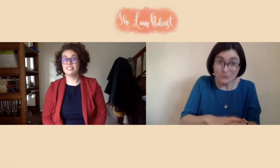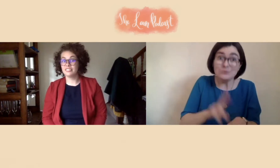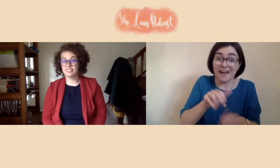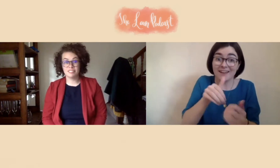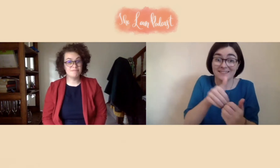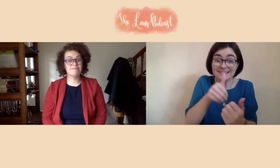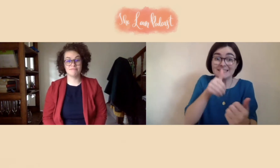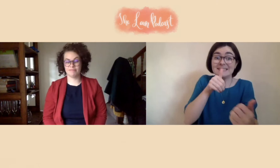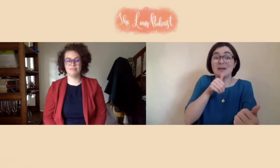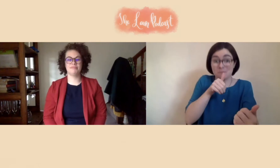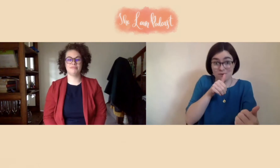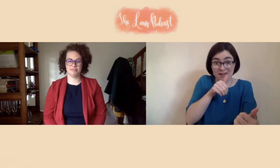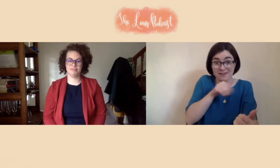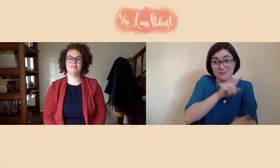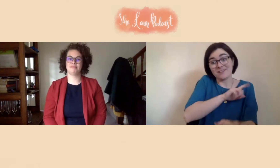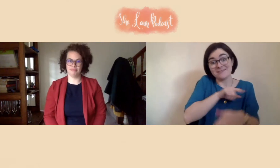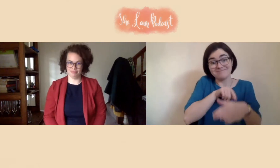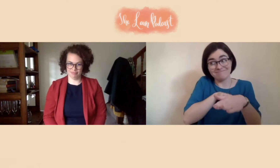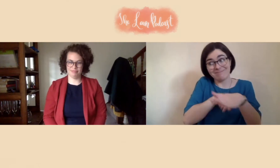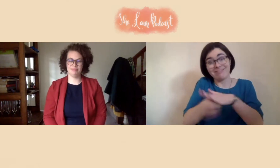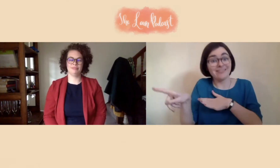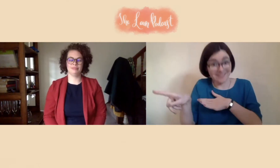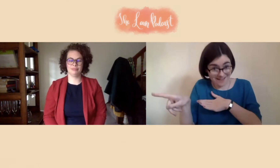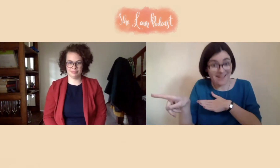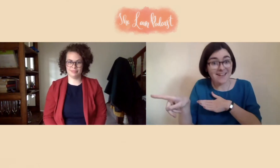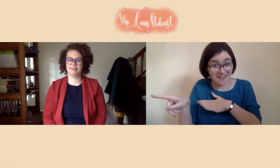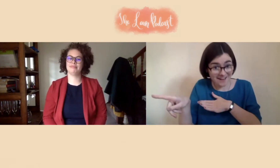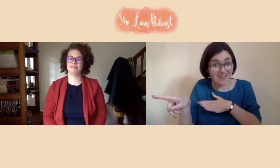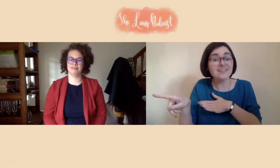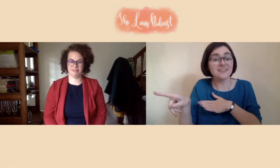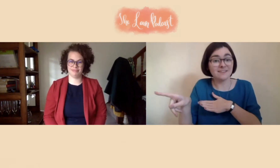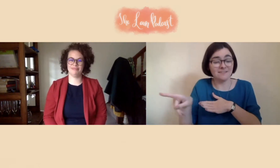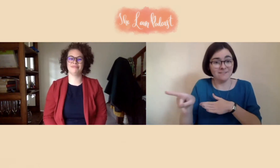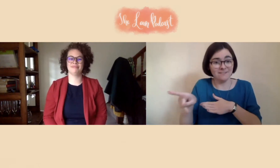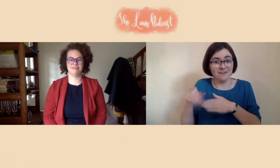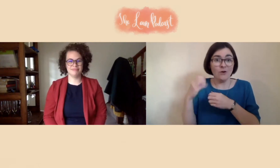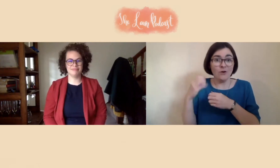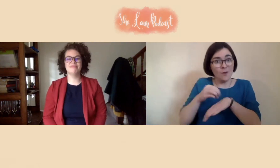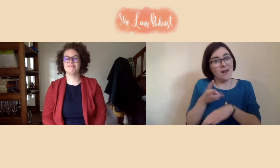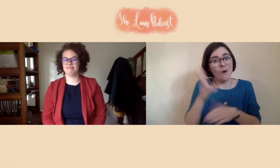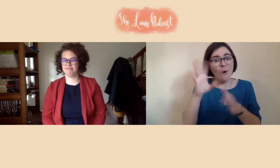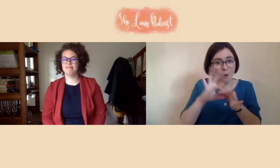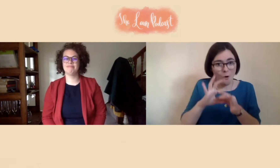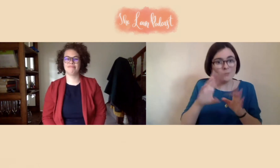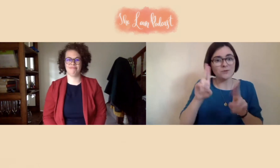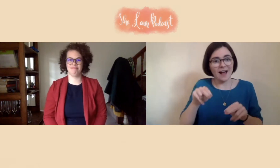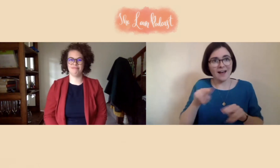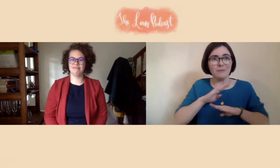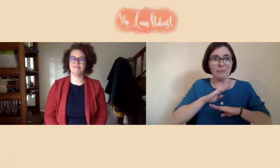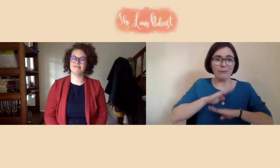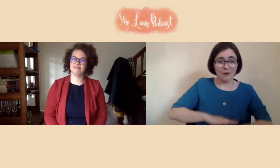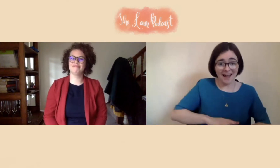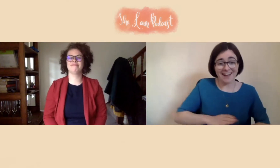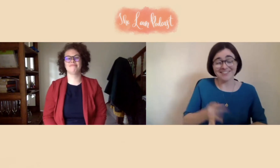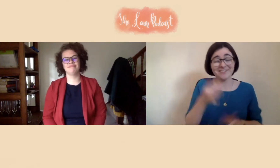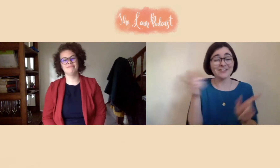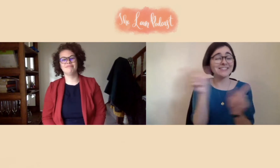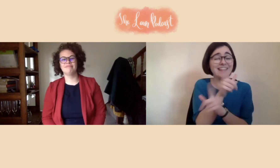home to kind of decompress, whether you're singing along to your radio in your car on your way home, which is I like to